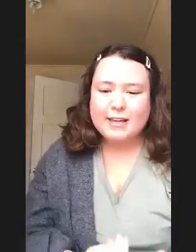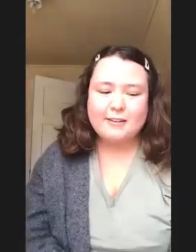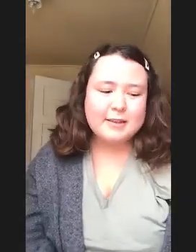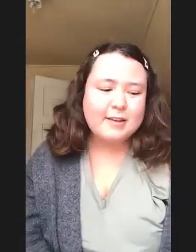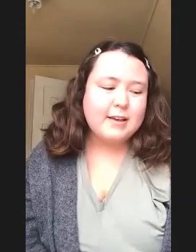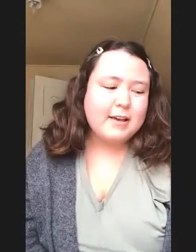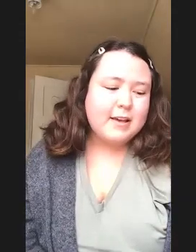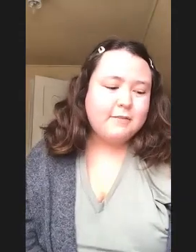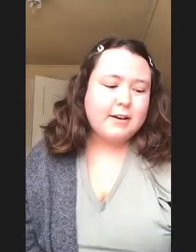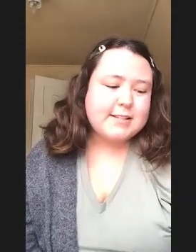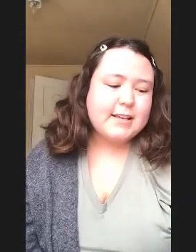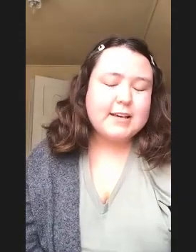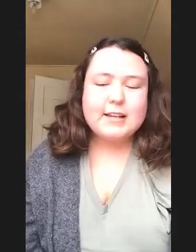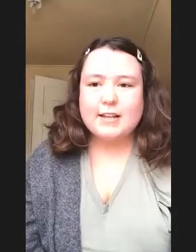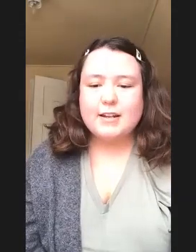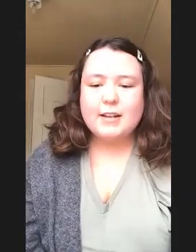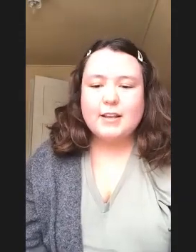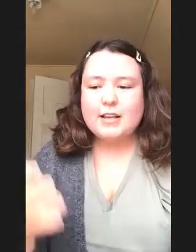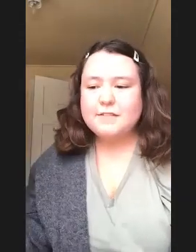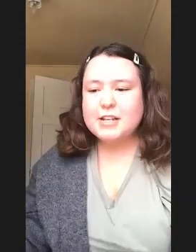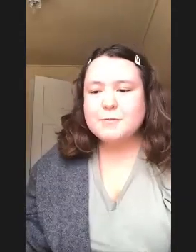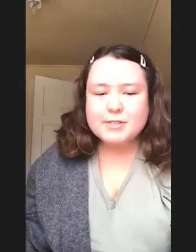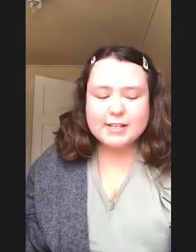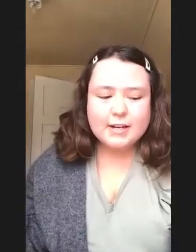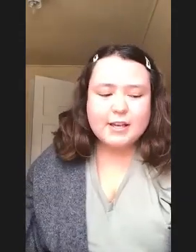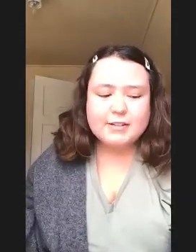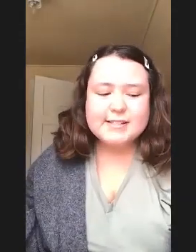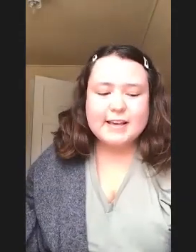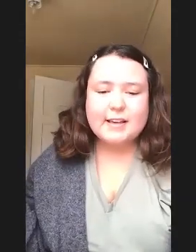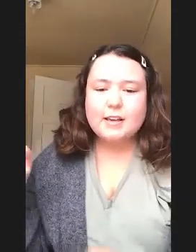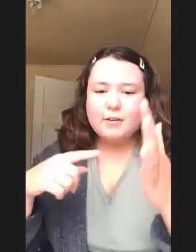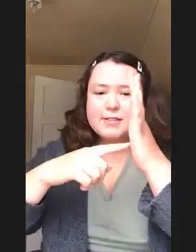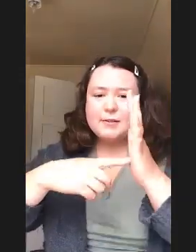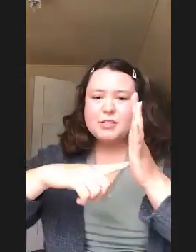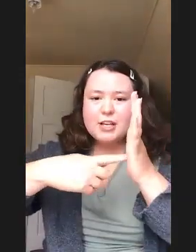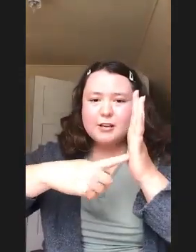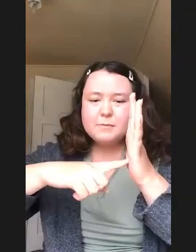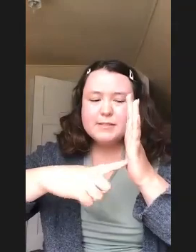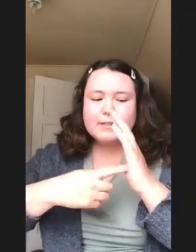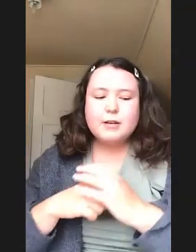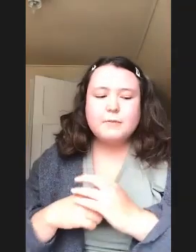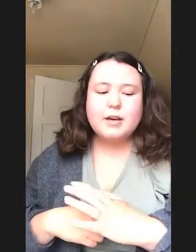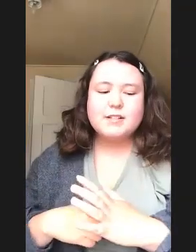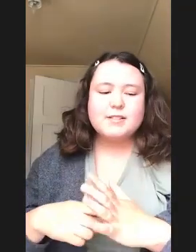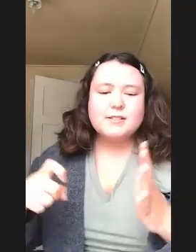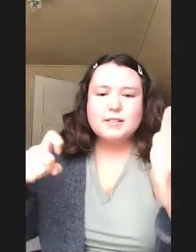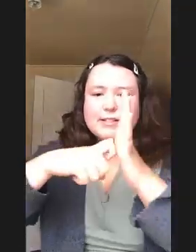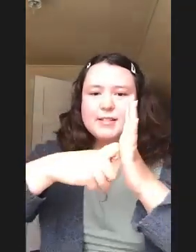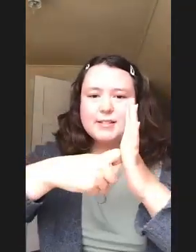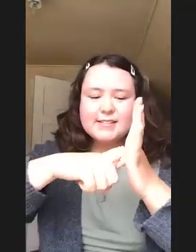gave me when I was a kid. And if James was here, he would say, you know, his name is James because this is the sign